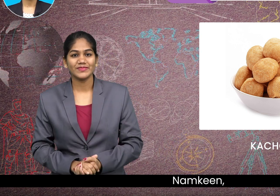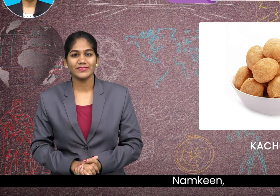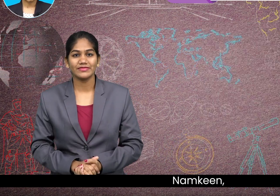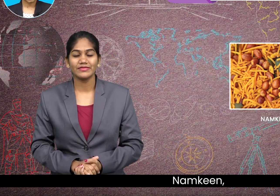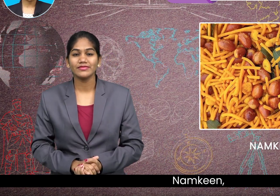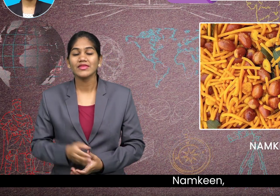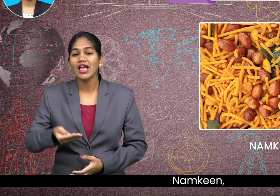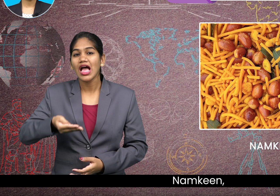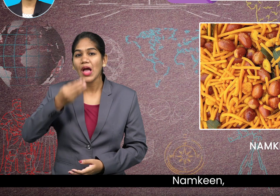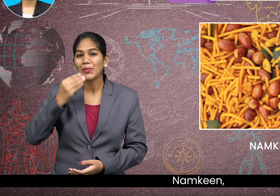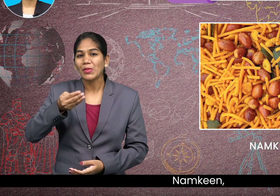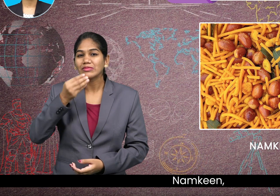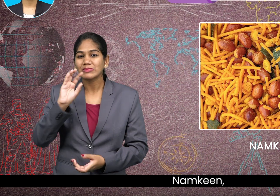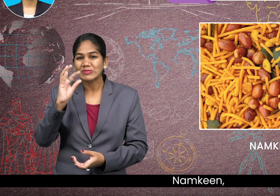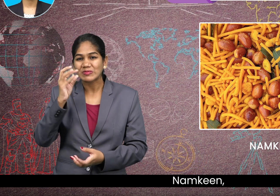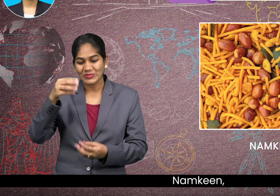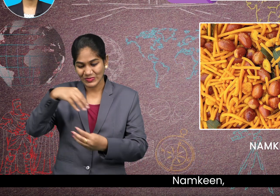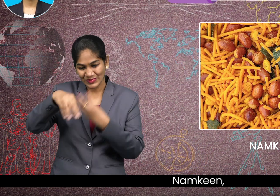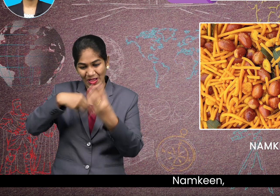namkeen,